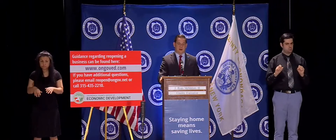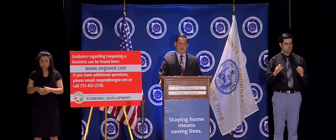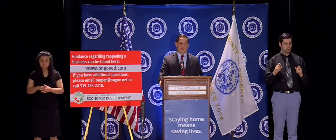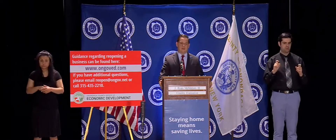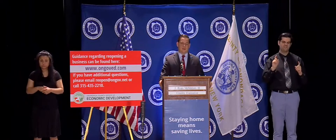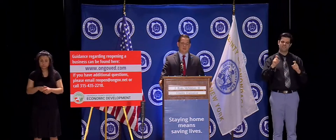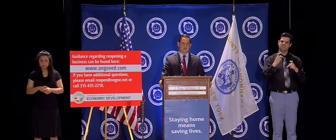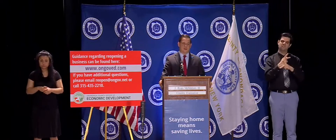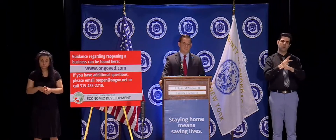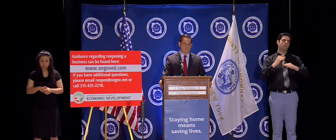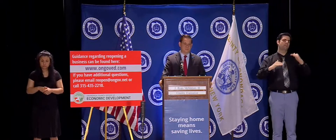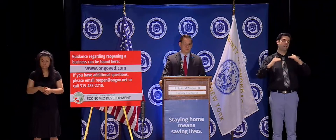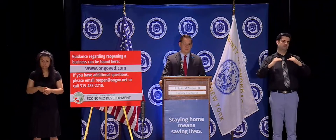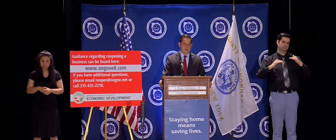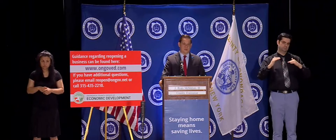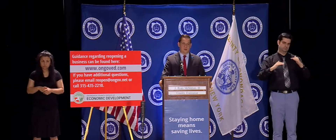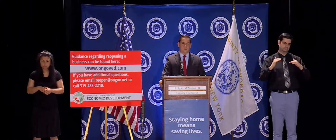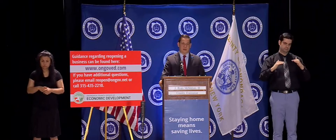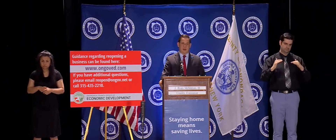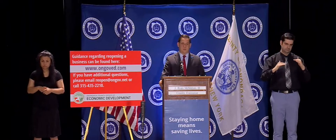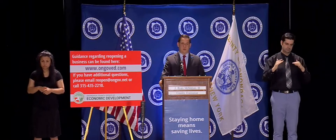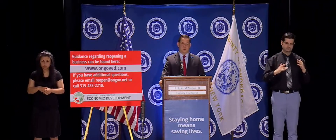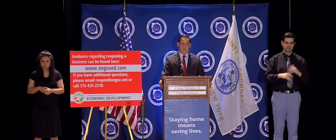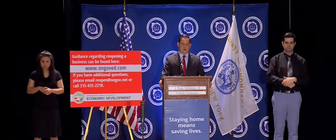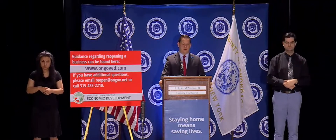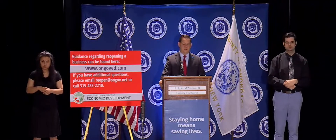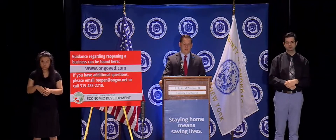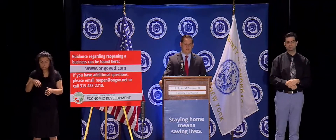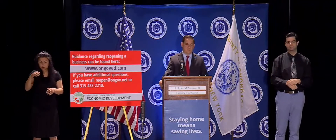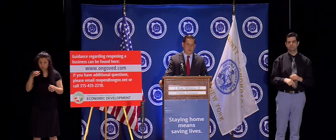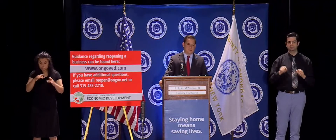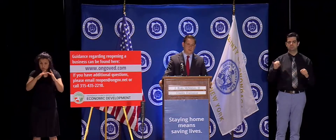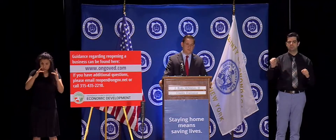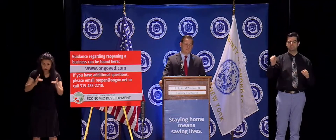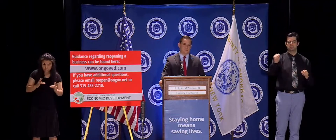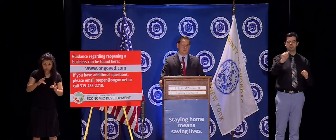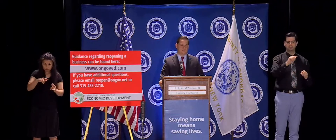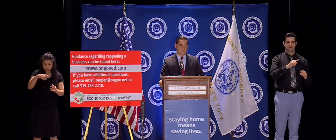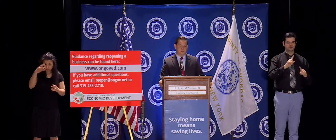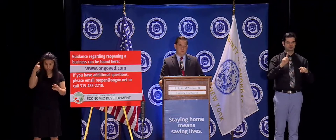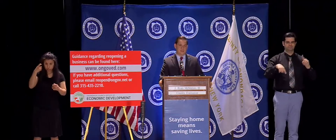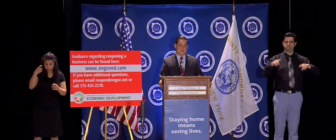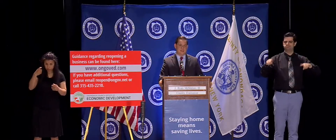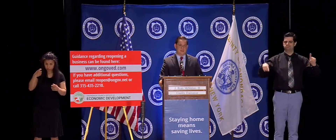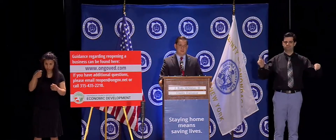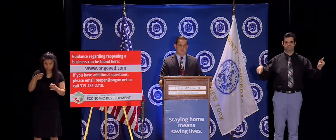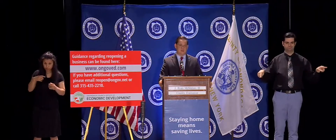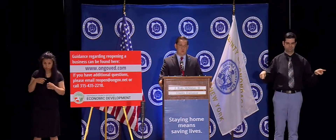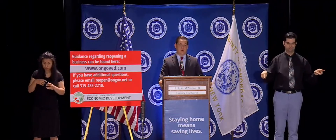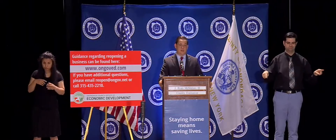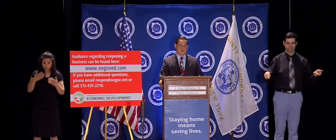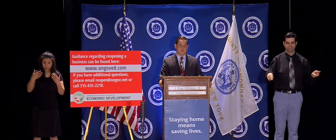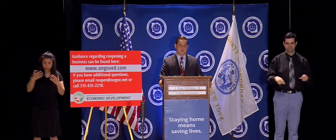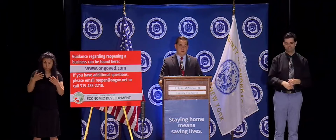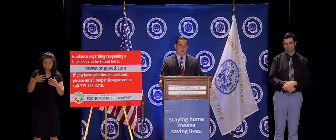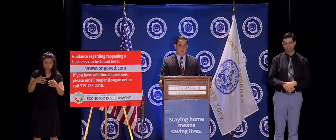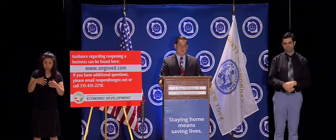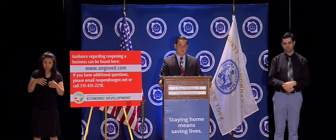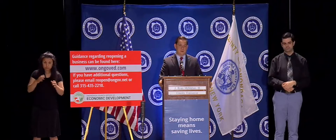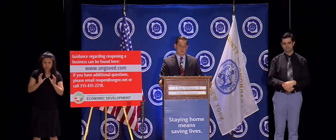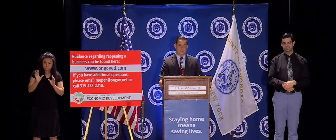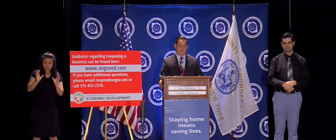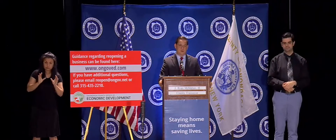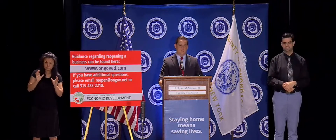And again, a lot of it is different. A summer camp where you have infection rates in the teens and 20s,